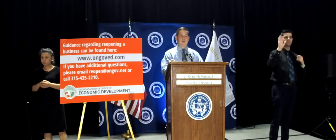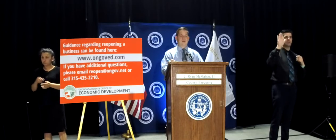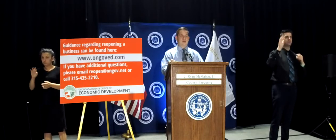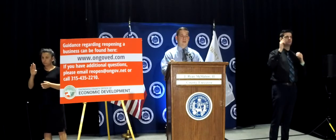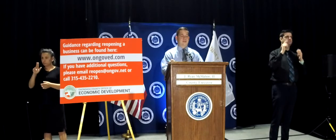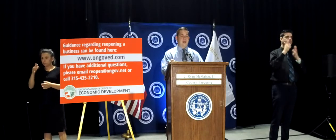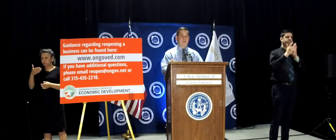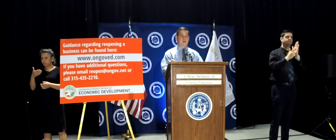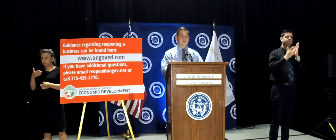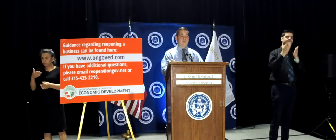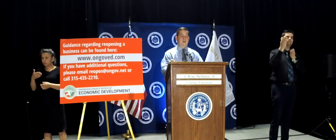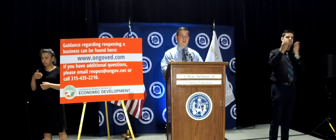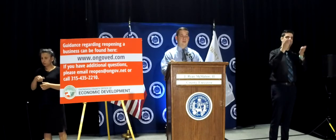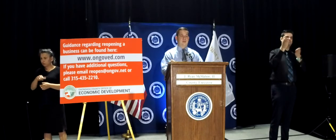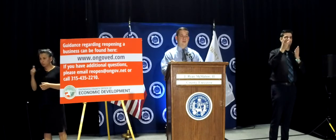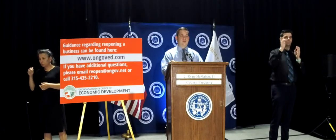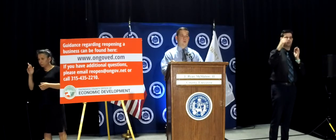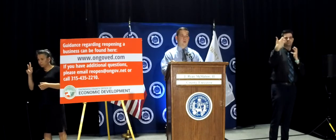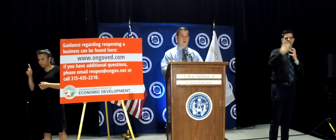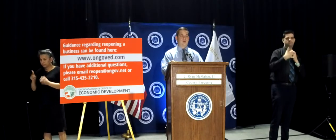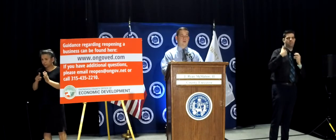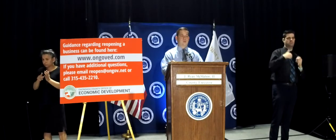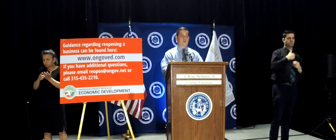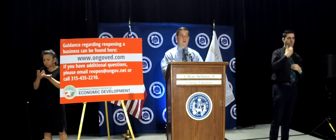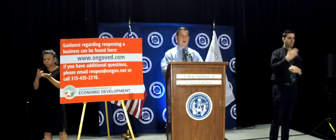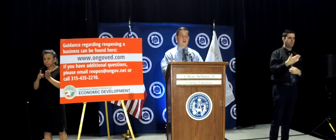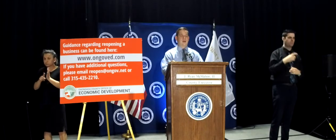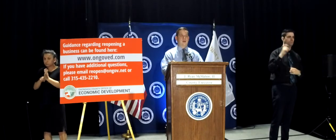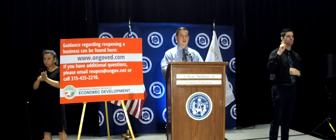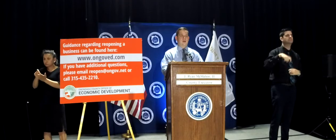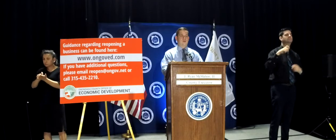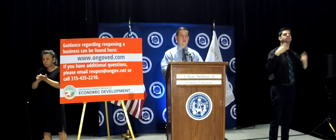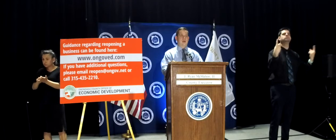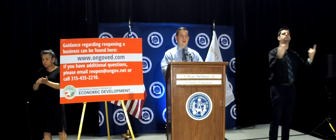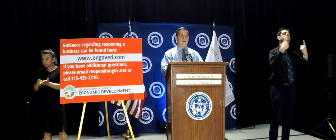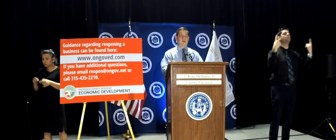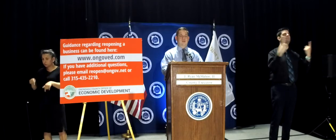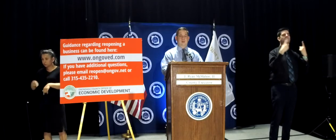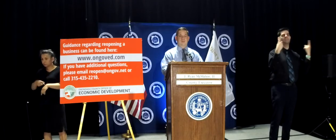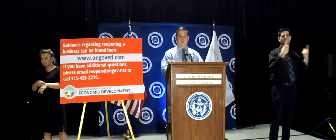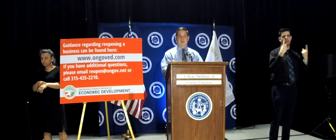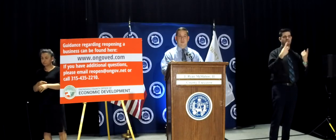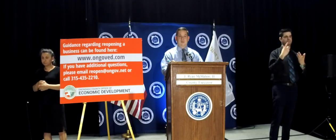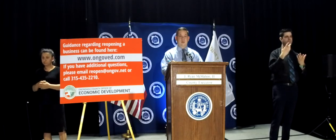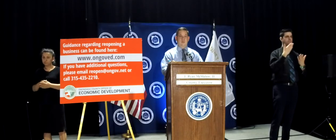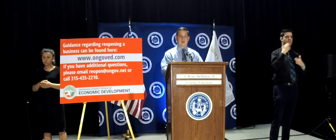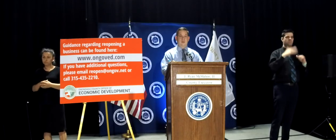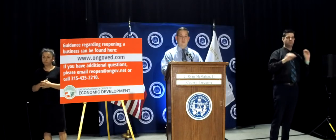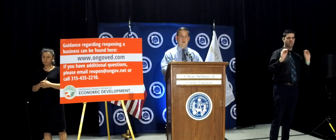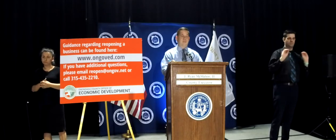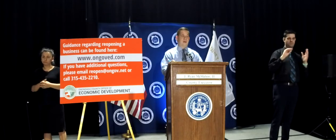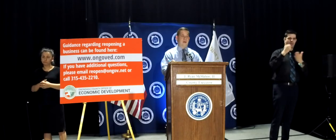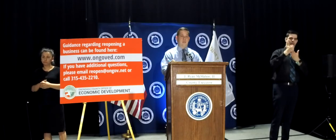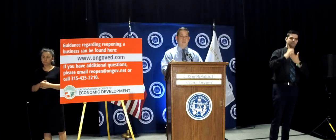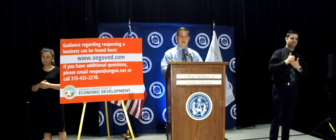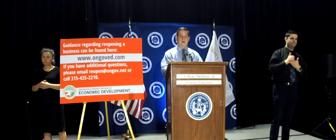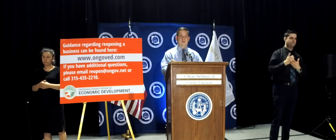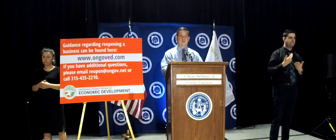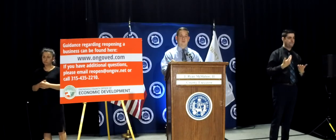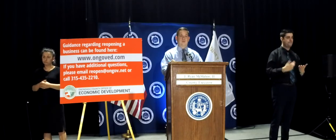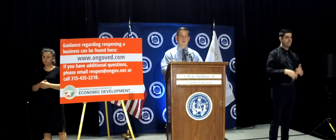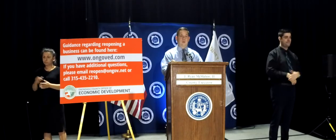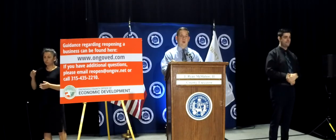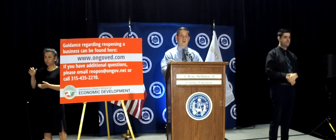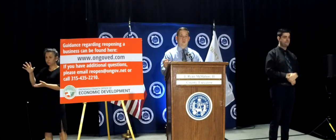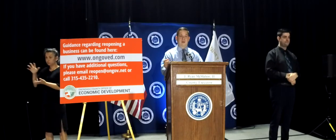something. And the timing of it is so critical because you can't make assumptions that there's going to be a bailout